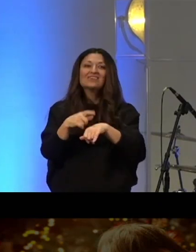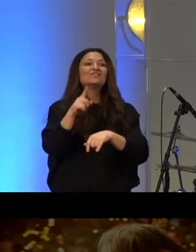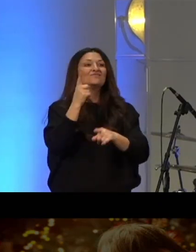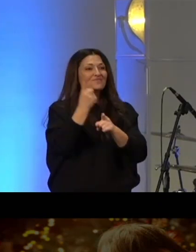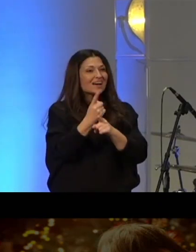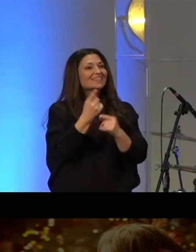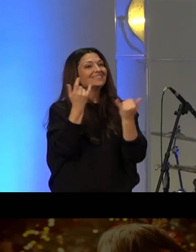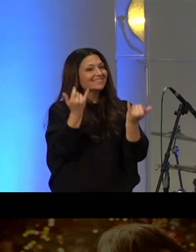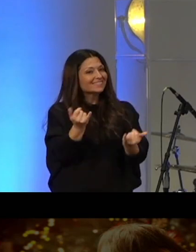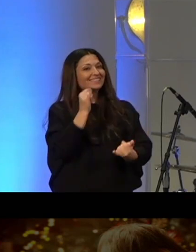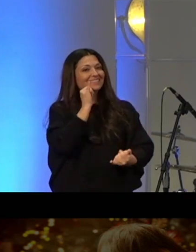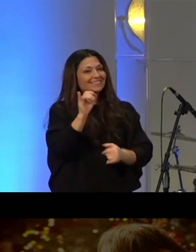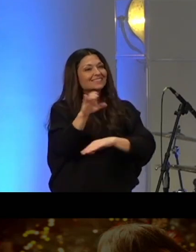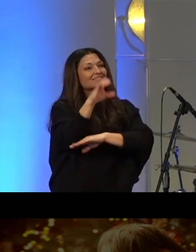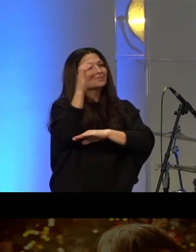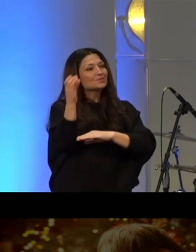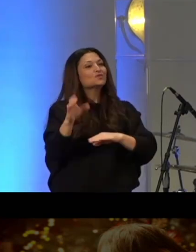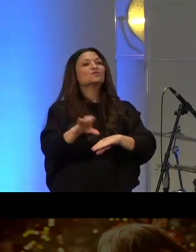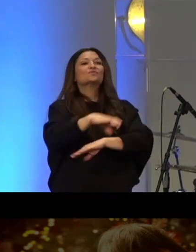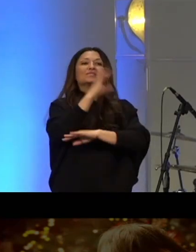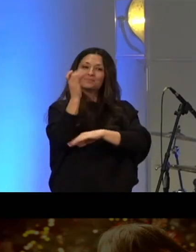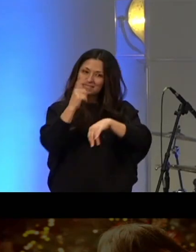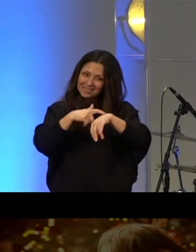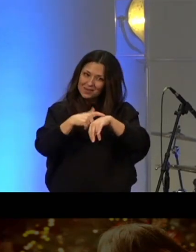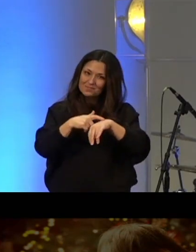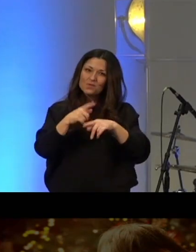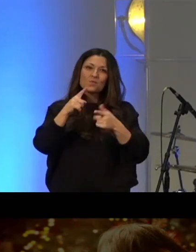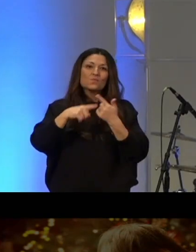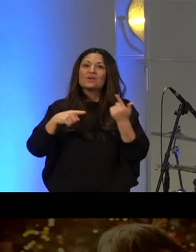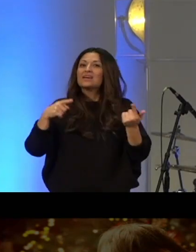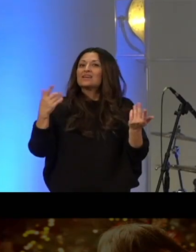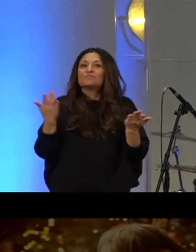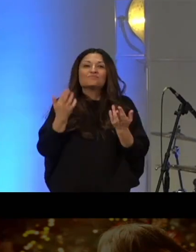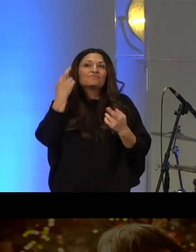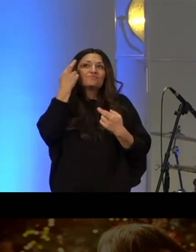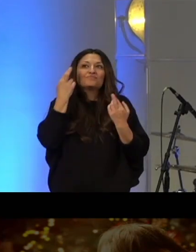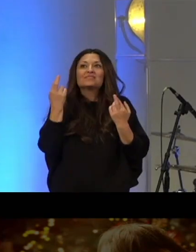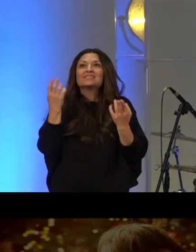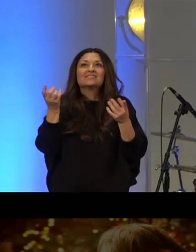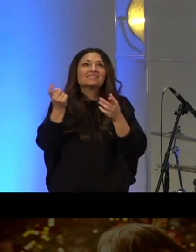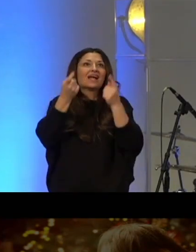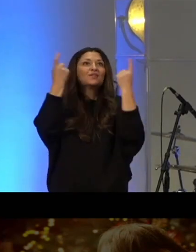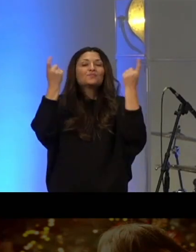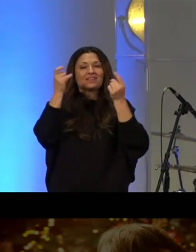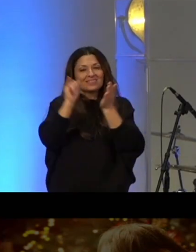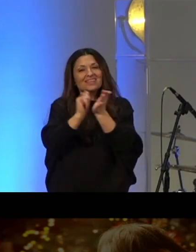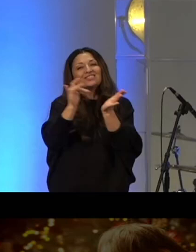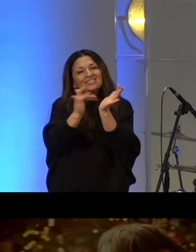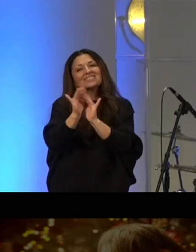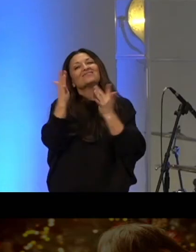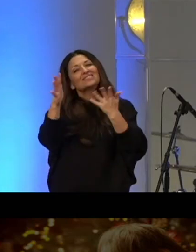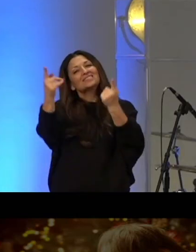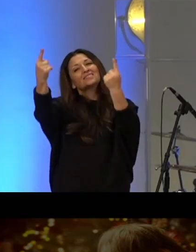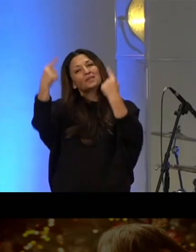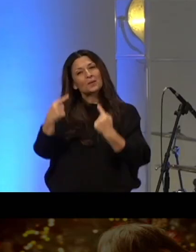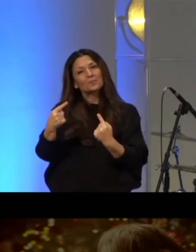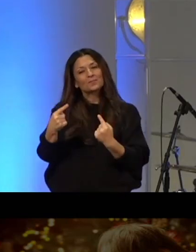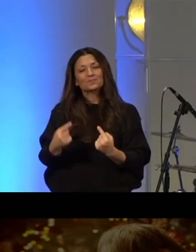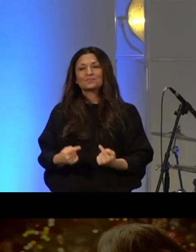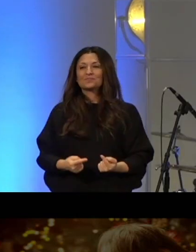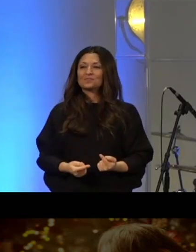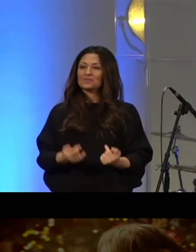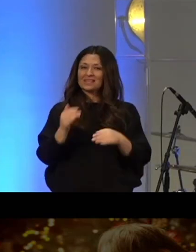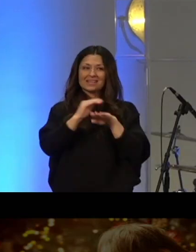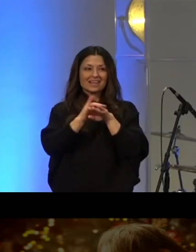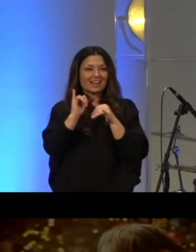time, it's Christmas time. And what we're here to celebrate is that Jesus has come. On nights like this, I'm so thankful to be a